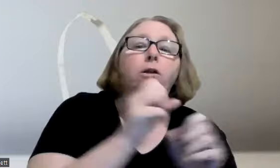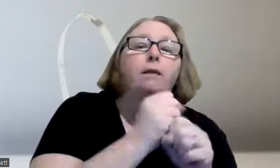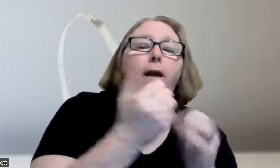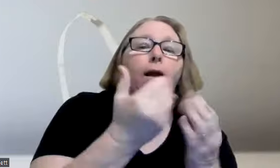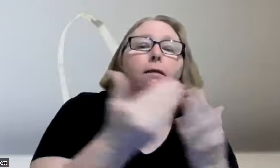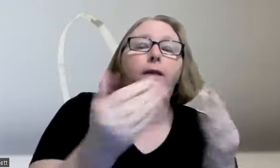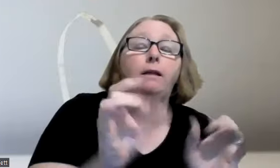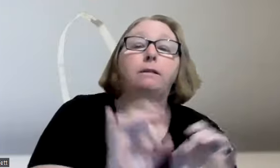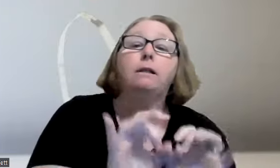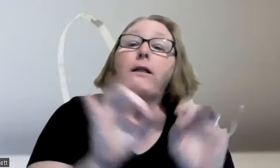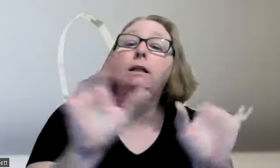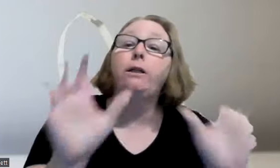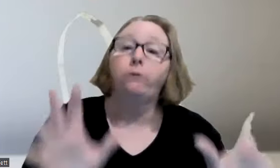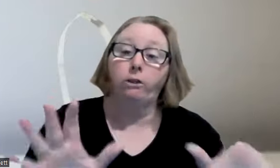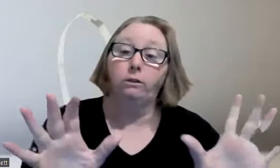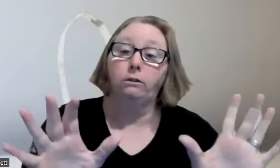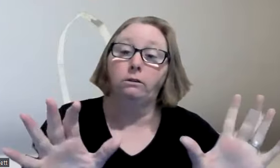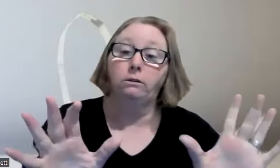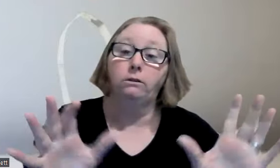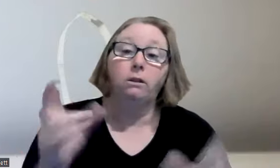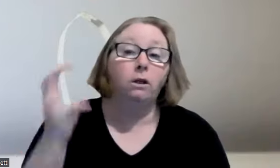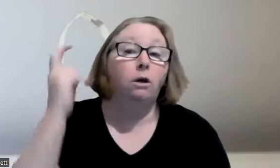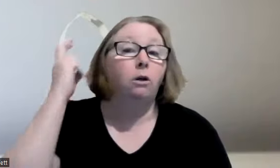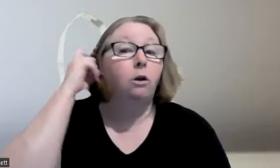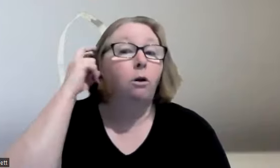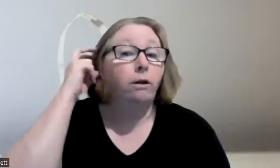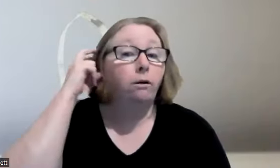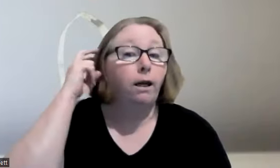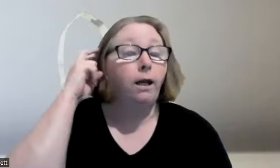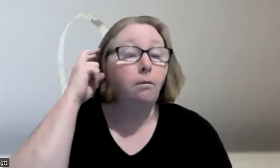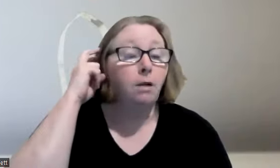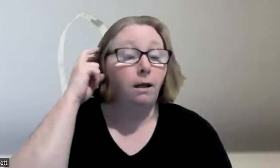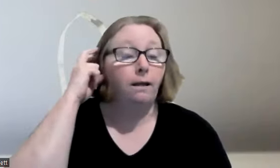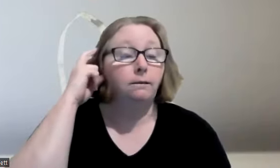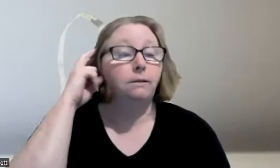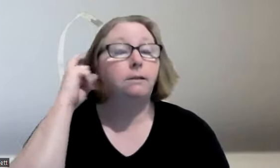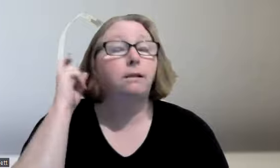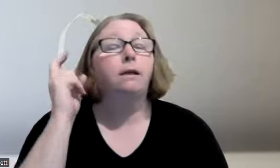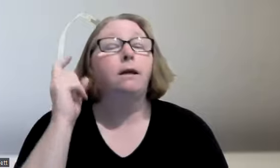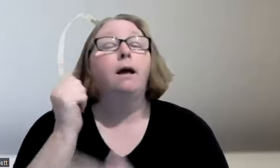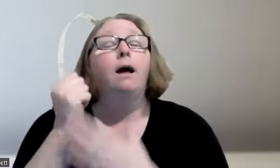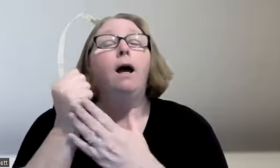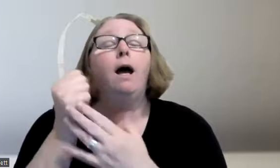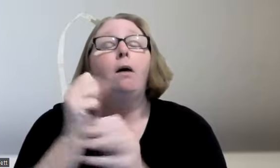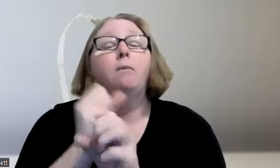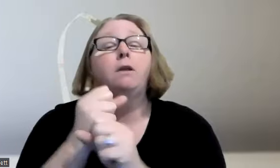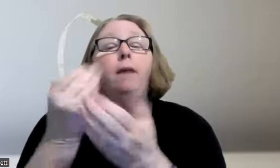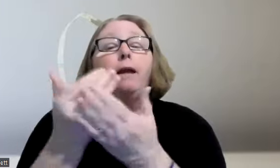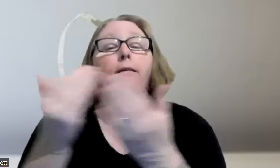necessarily make things clearer. Cochlear implants help to make